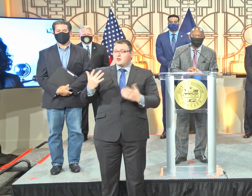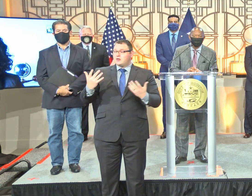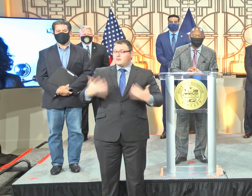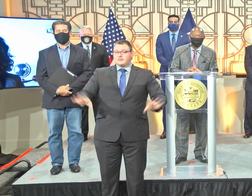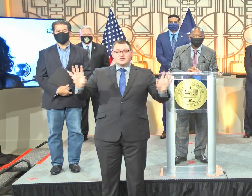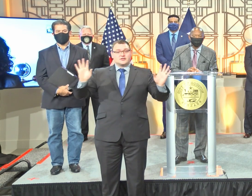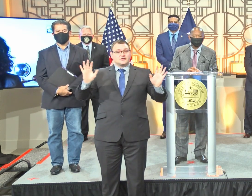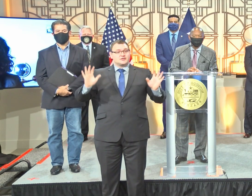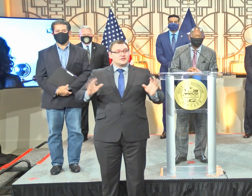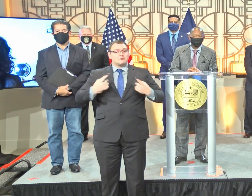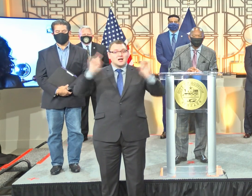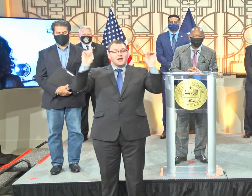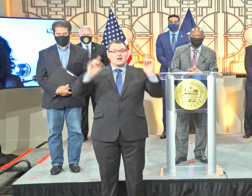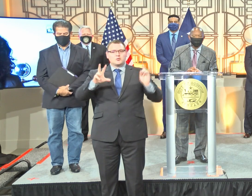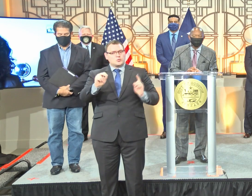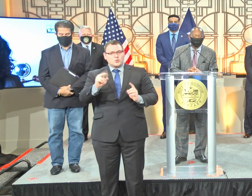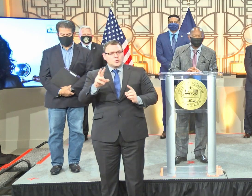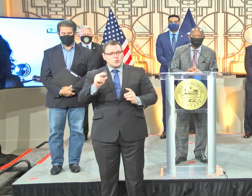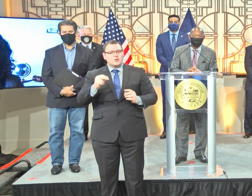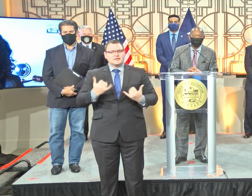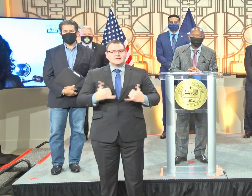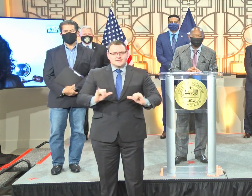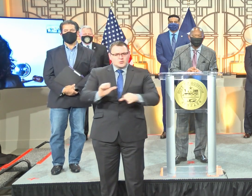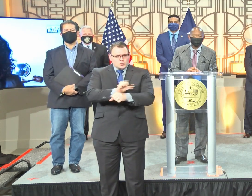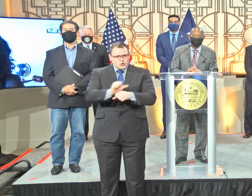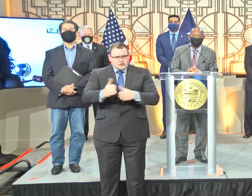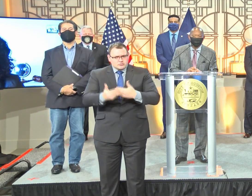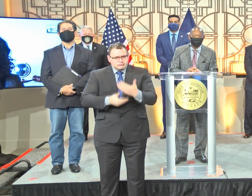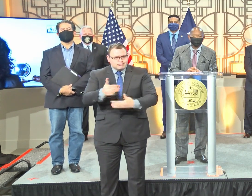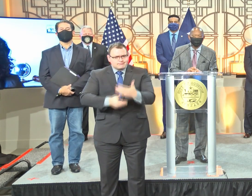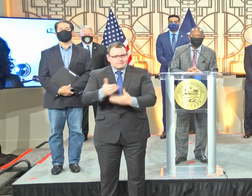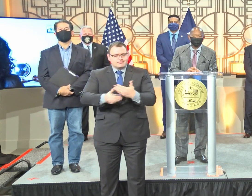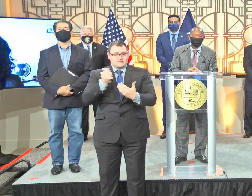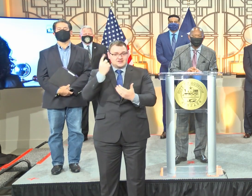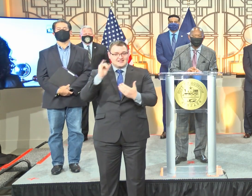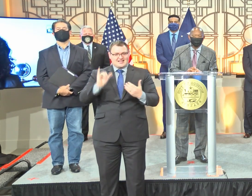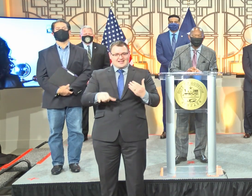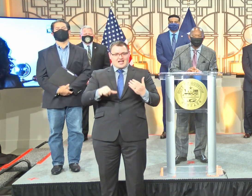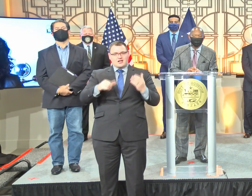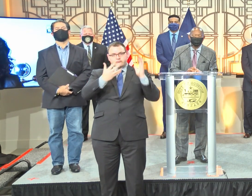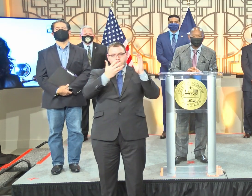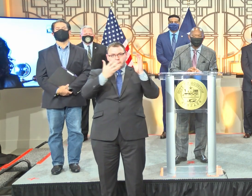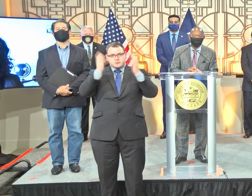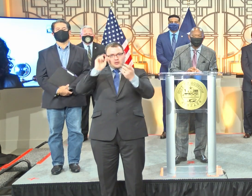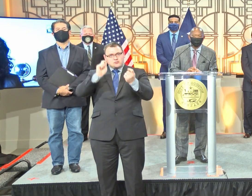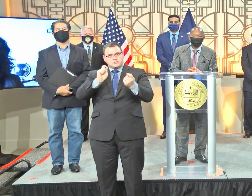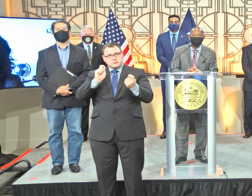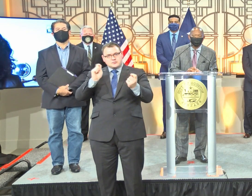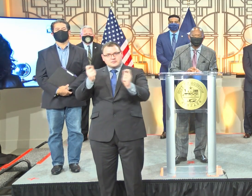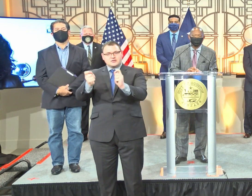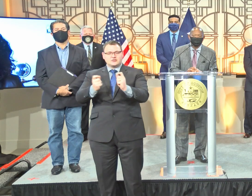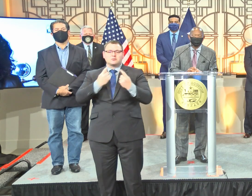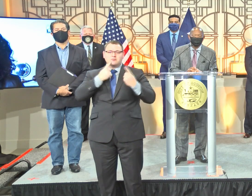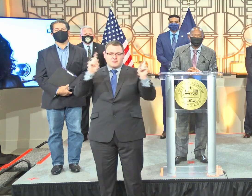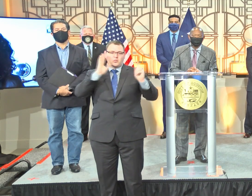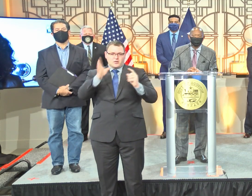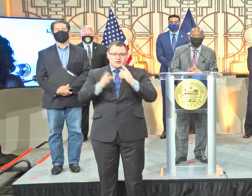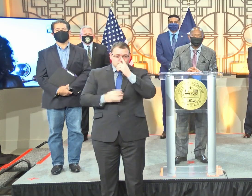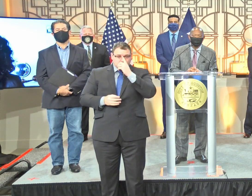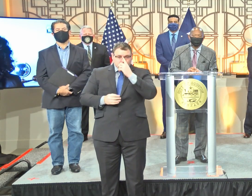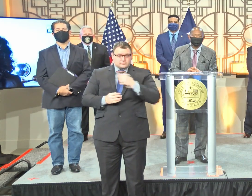these investments. But oftentimes the hardest thing is just to change that strategy, to identify the most